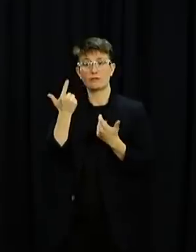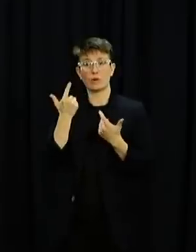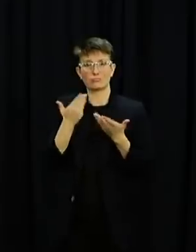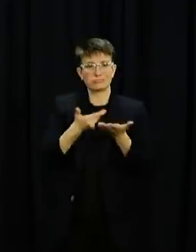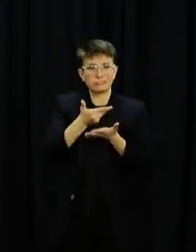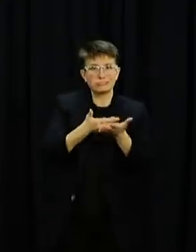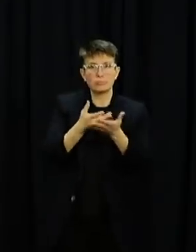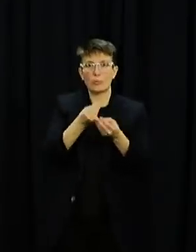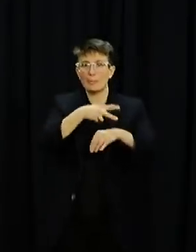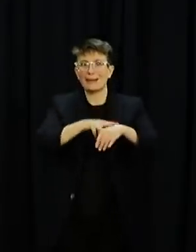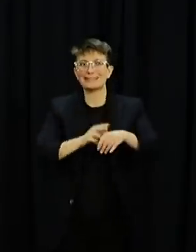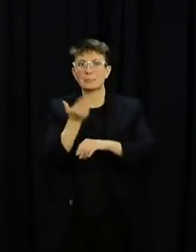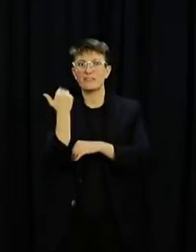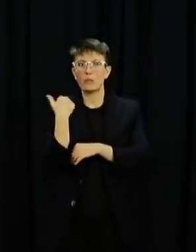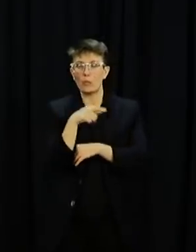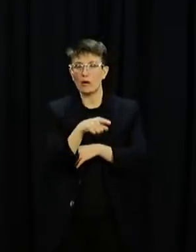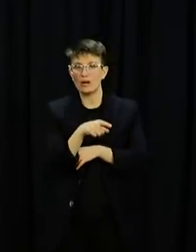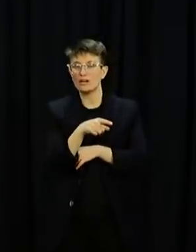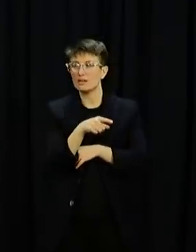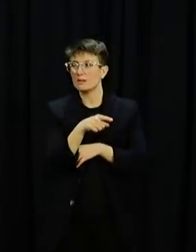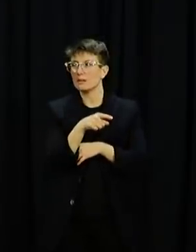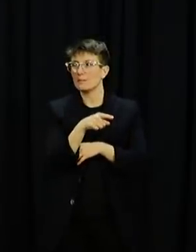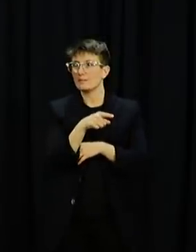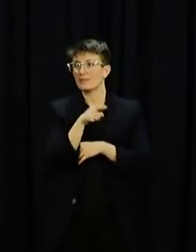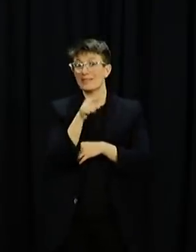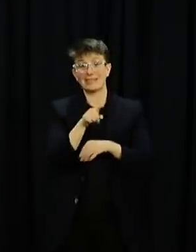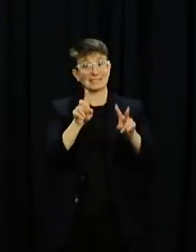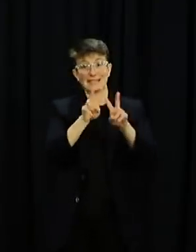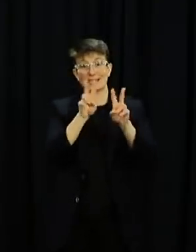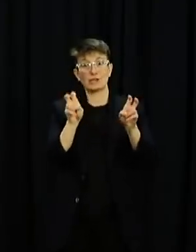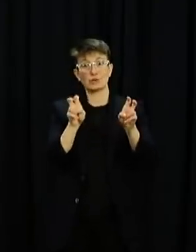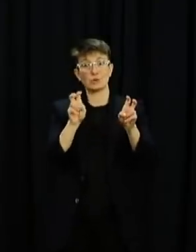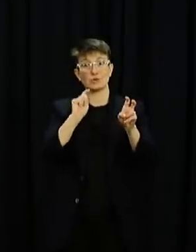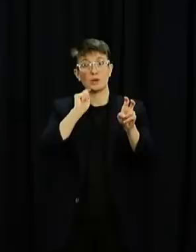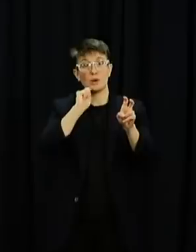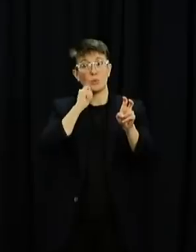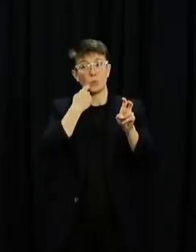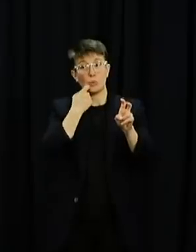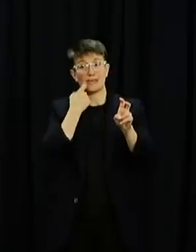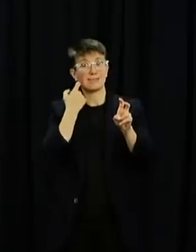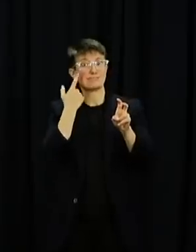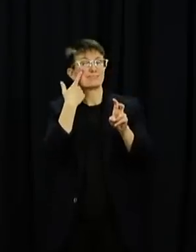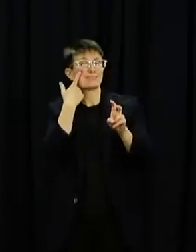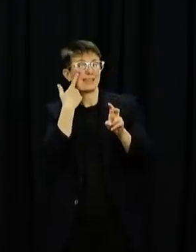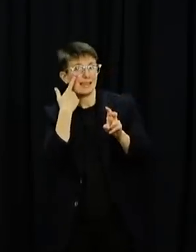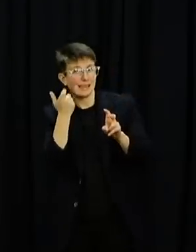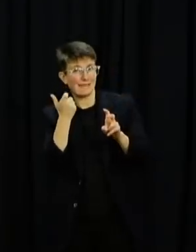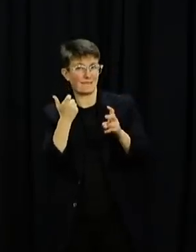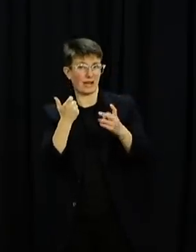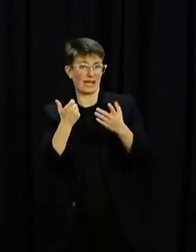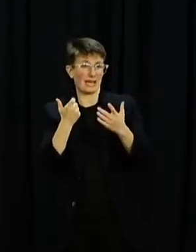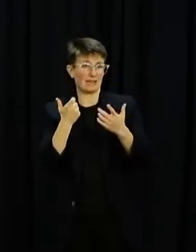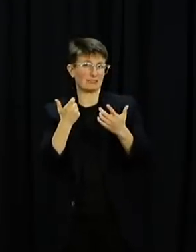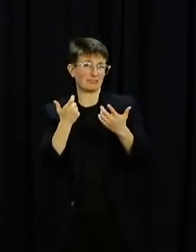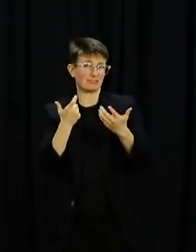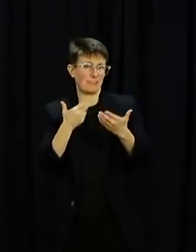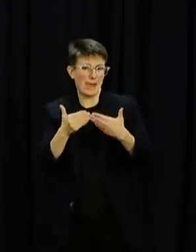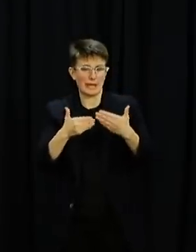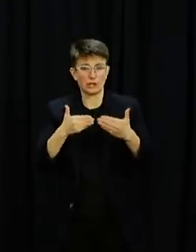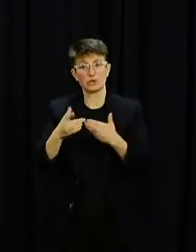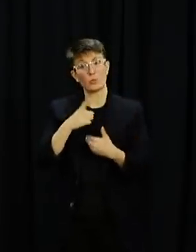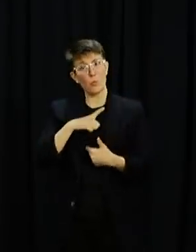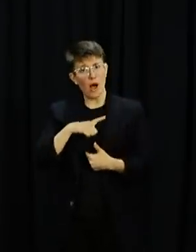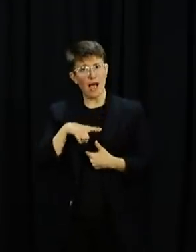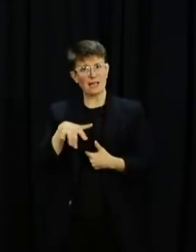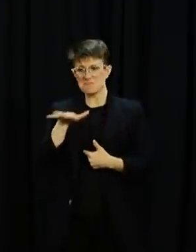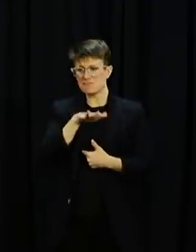police that these issues will be very, very carefully managed. It's a time of grief, and so